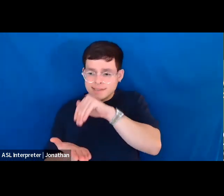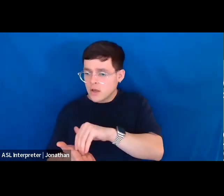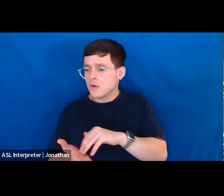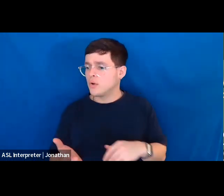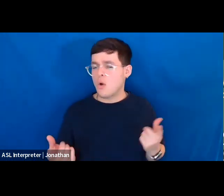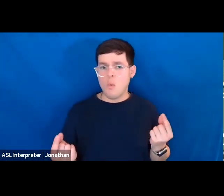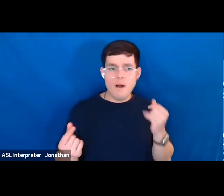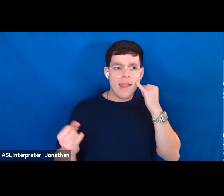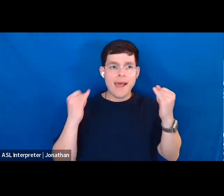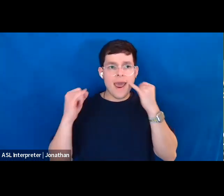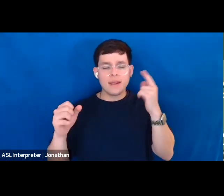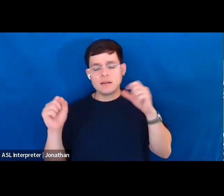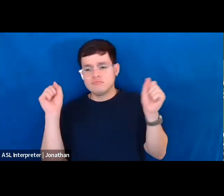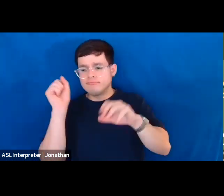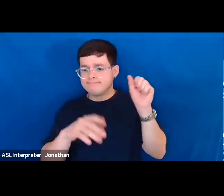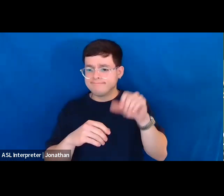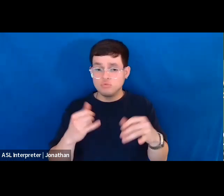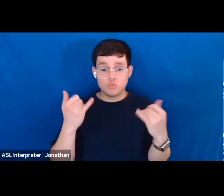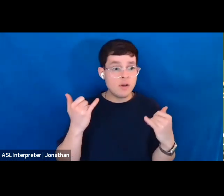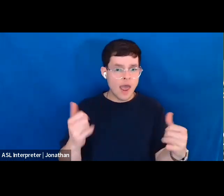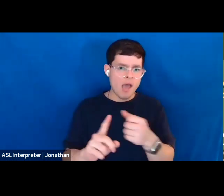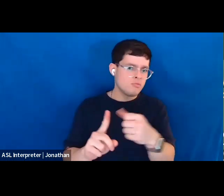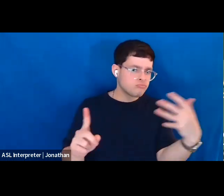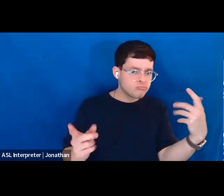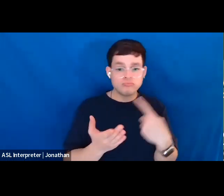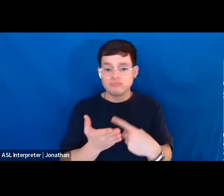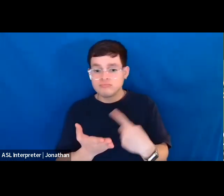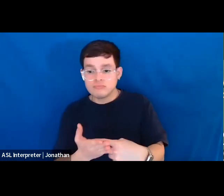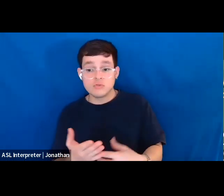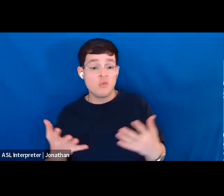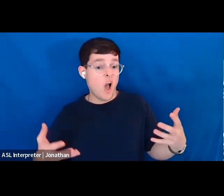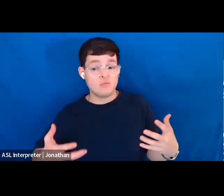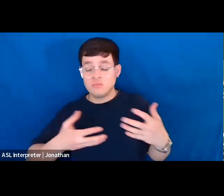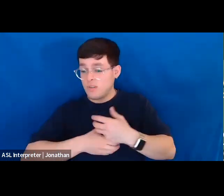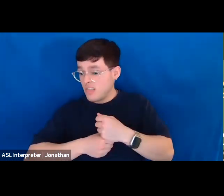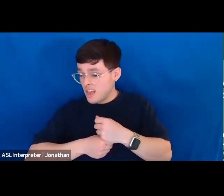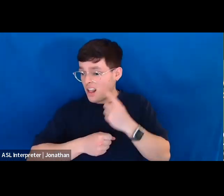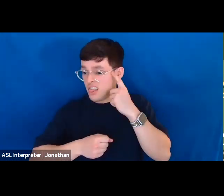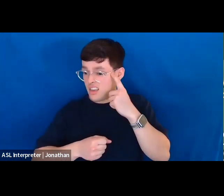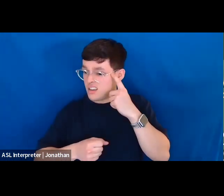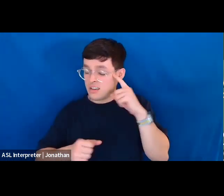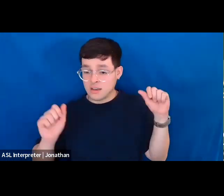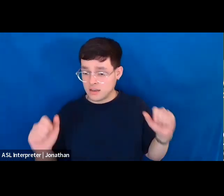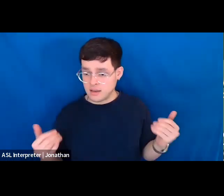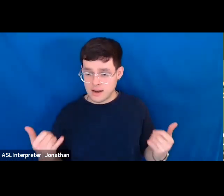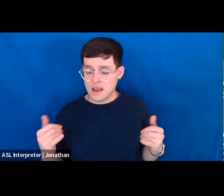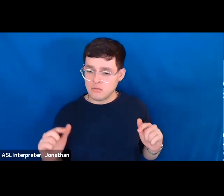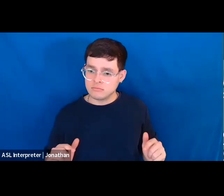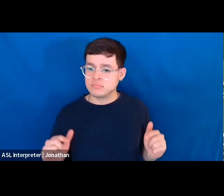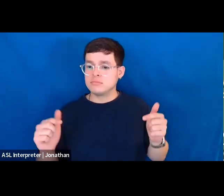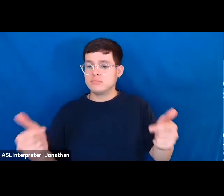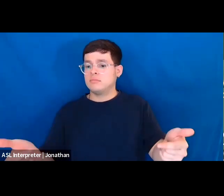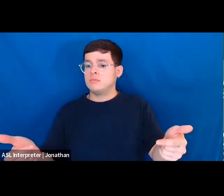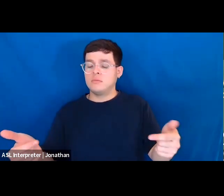shared today. And with that, I think we can open up the